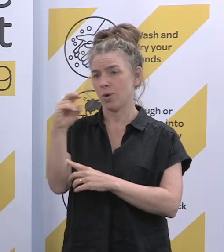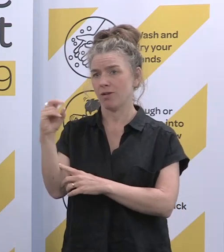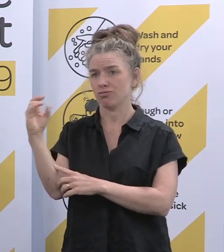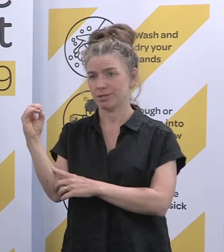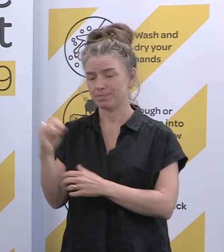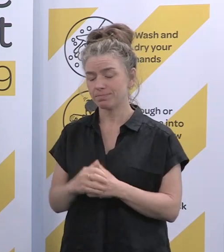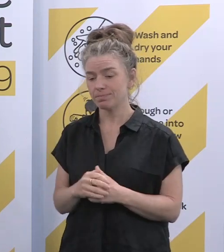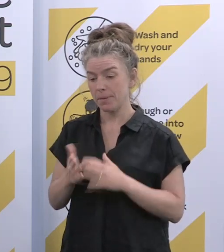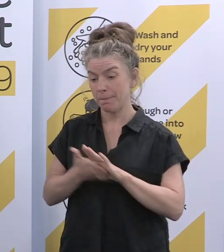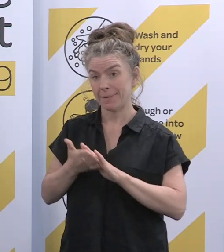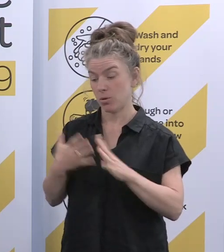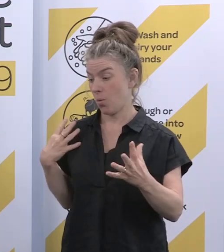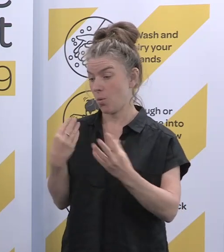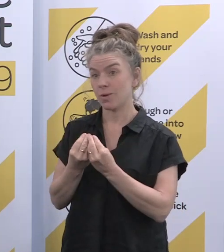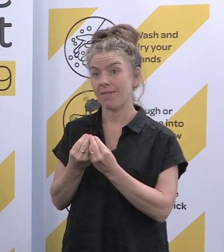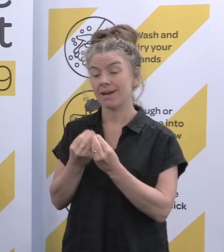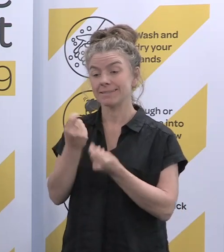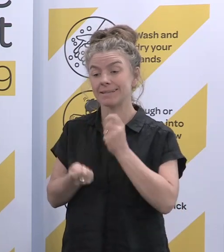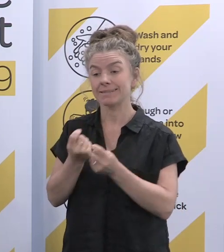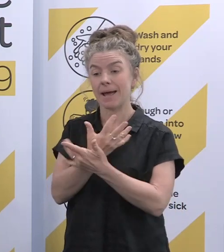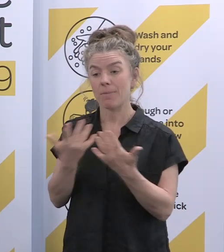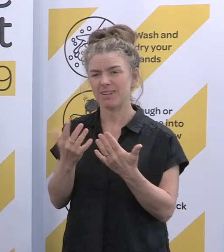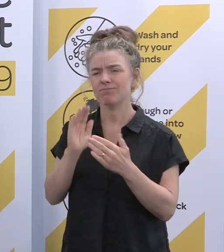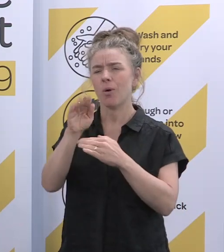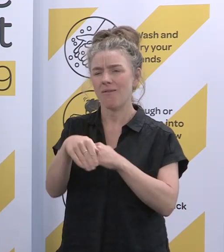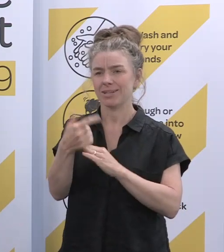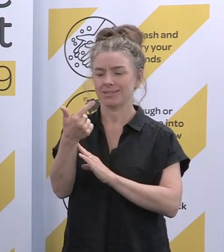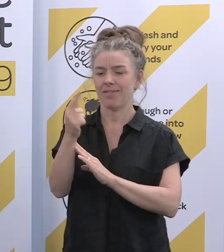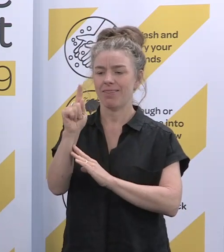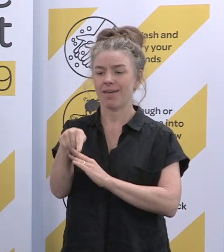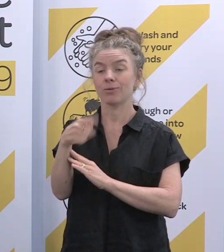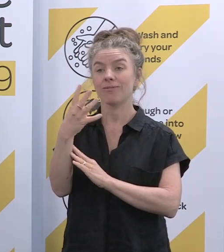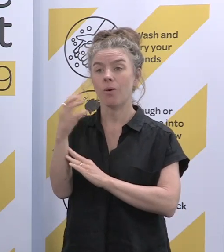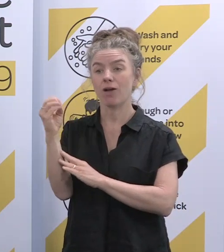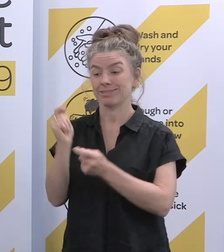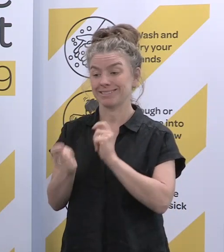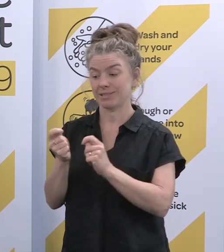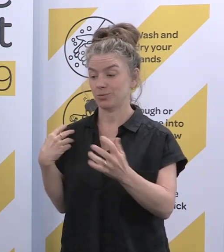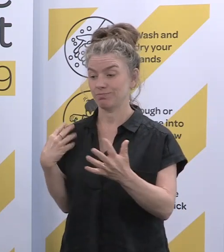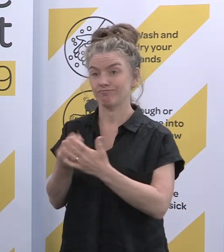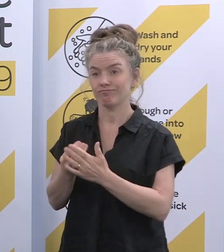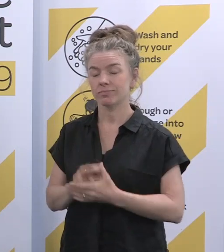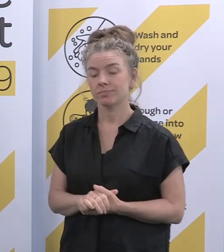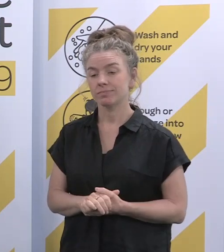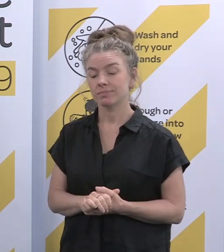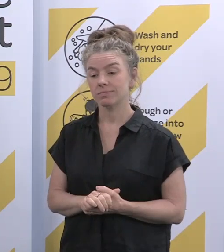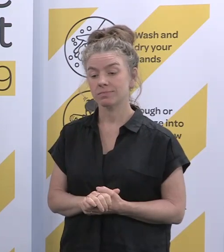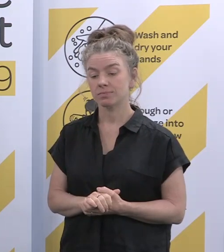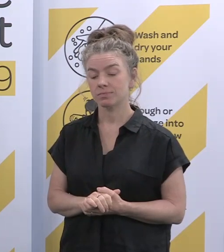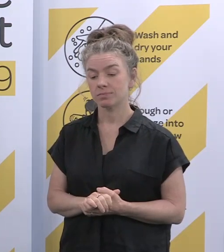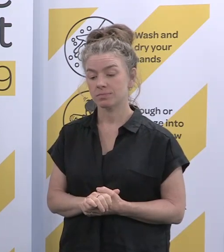number of completed tests to over 7,400. In summary, the total number of